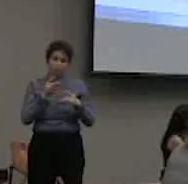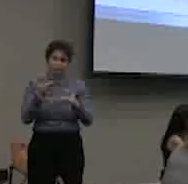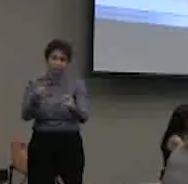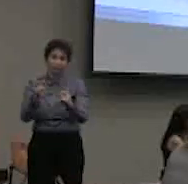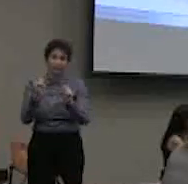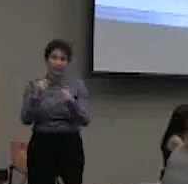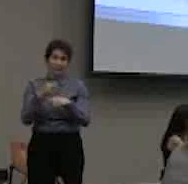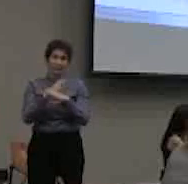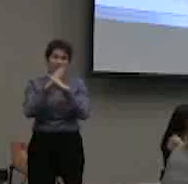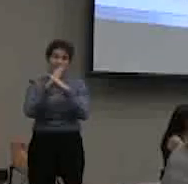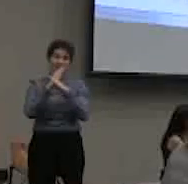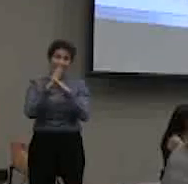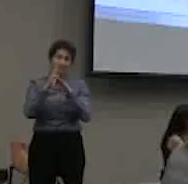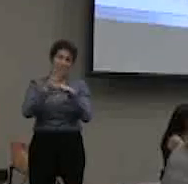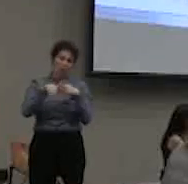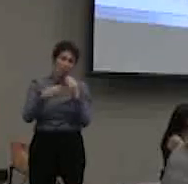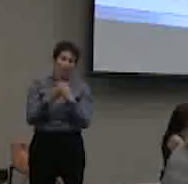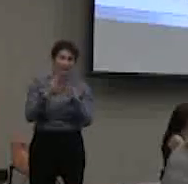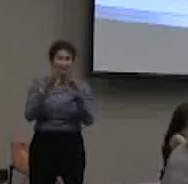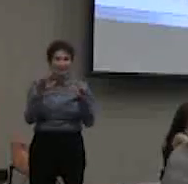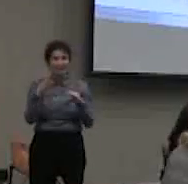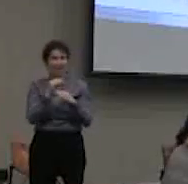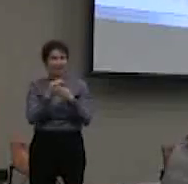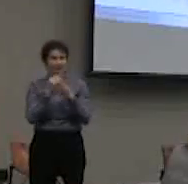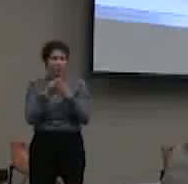protect kids, dollars, all the things on the back end. So